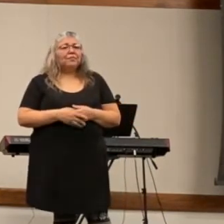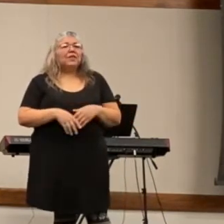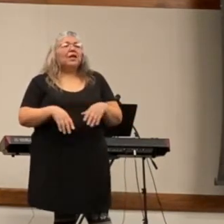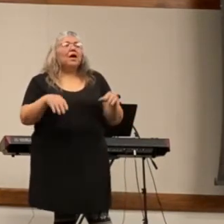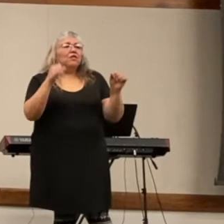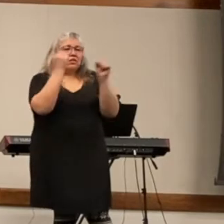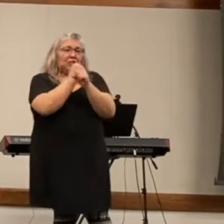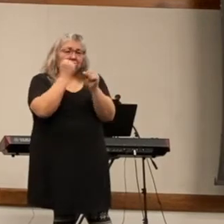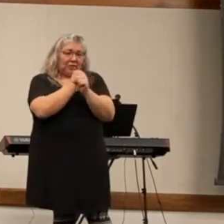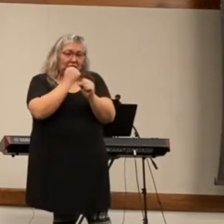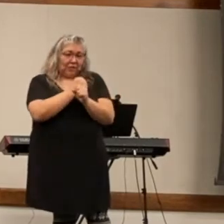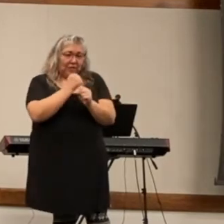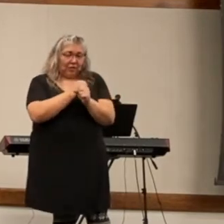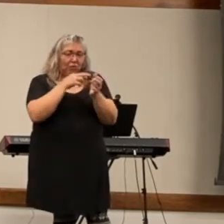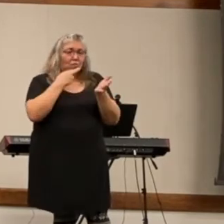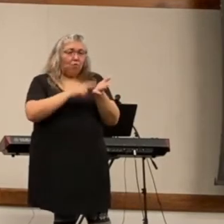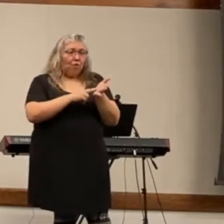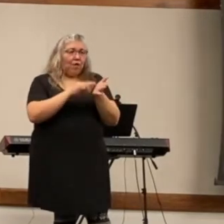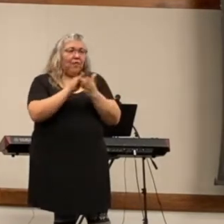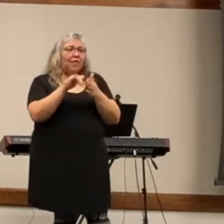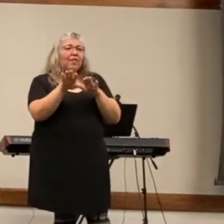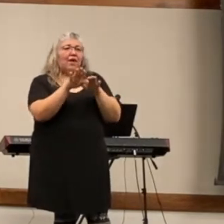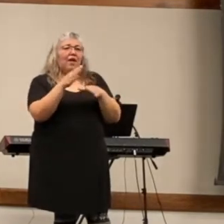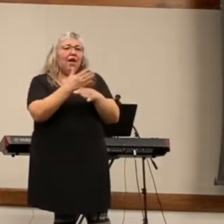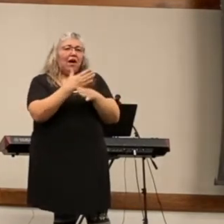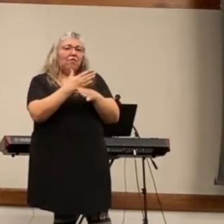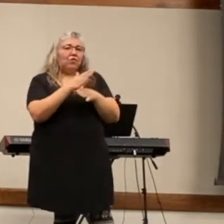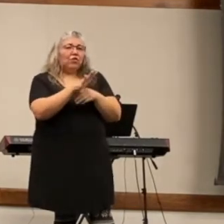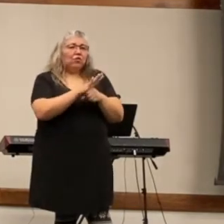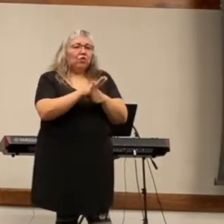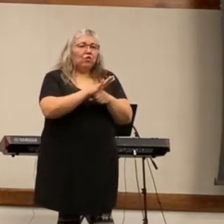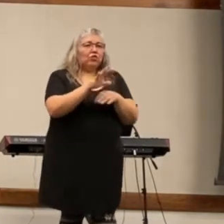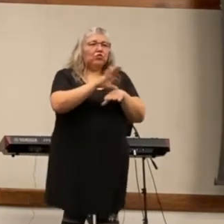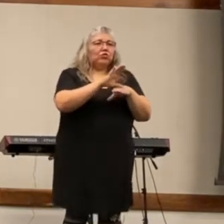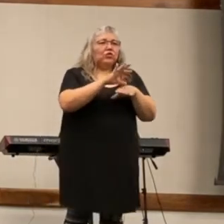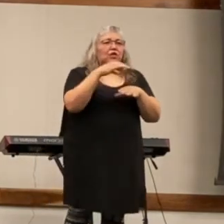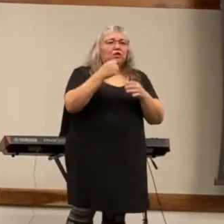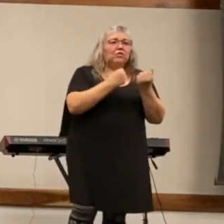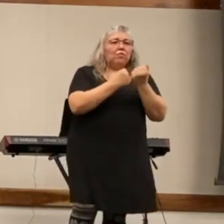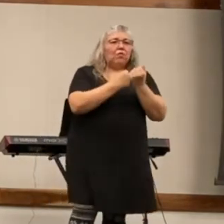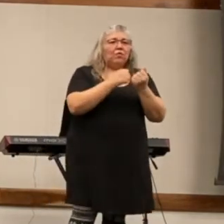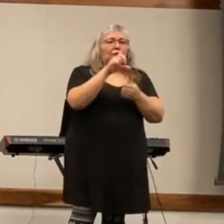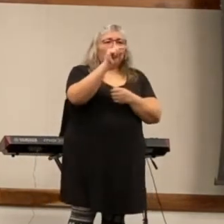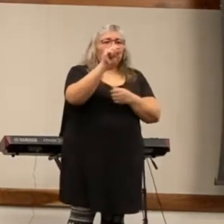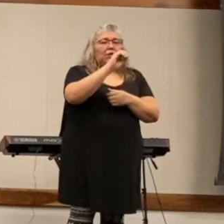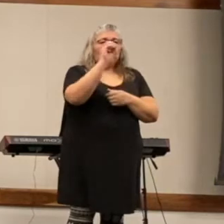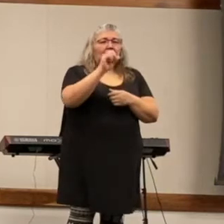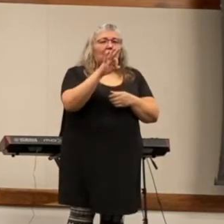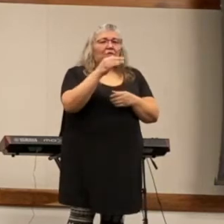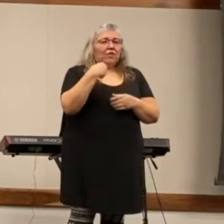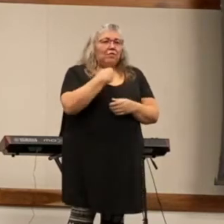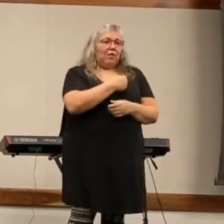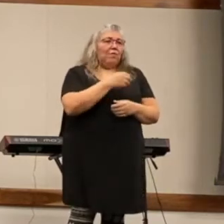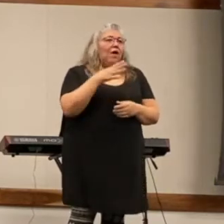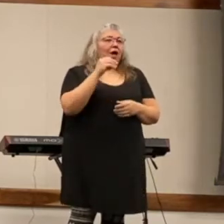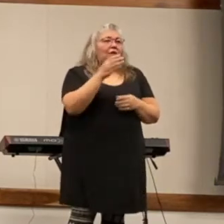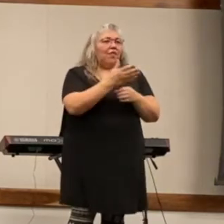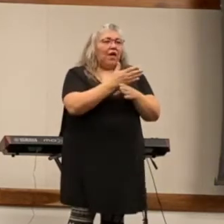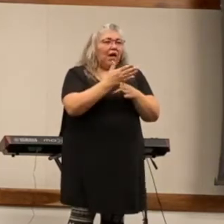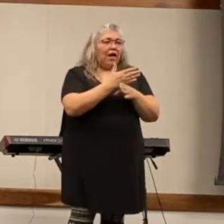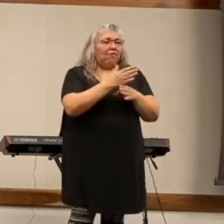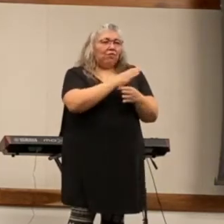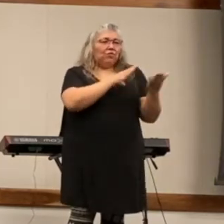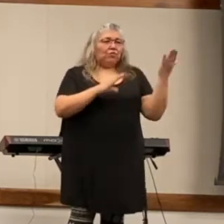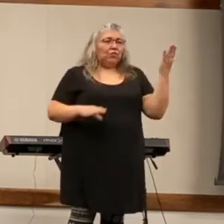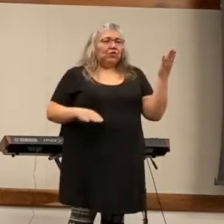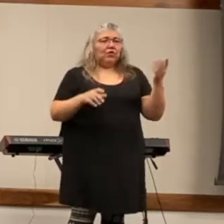Statistics typically report that the average local church is supported by 20% of its members. And that the average